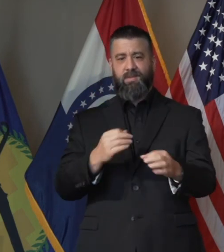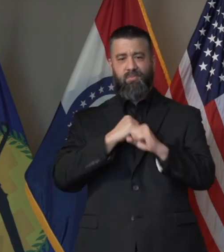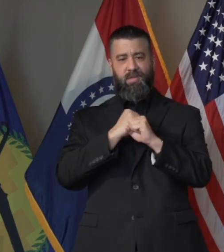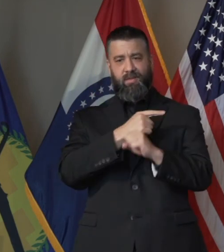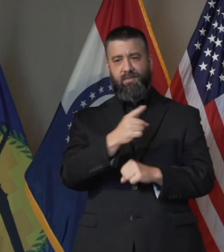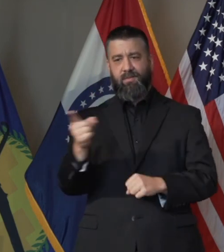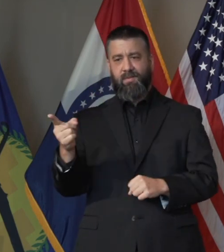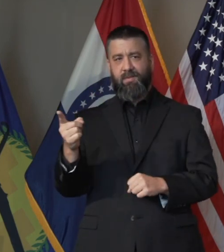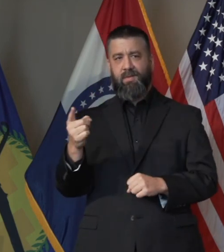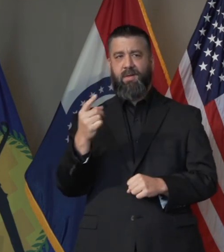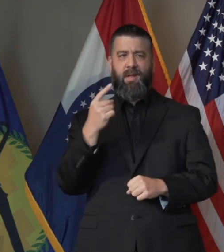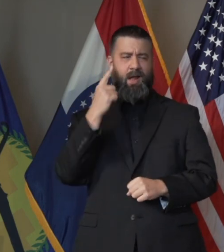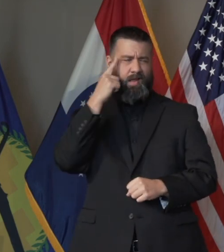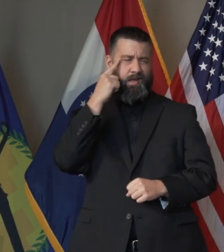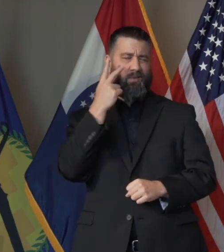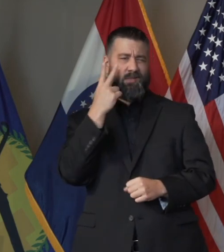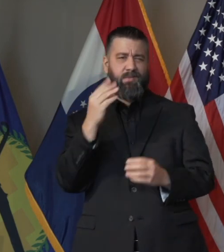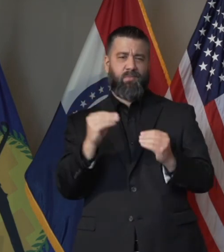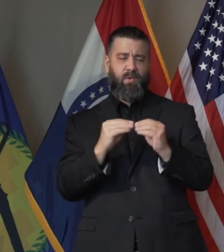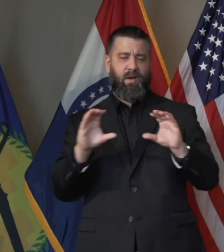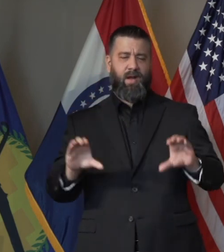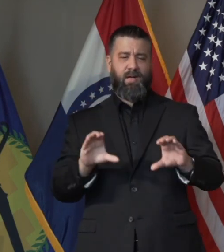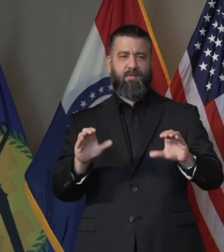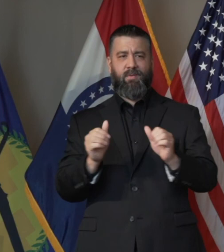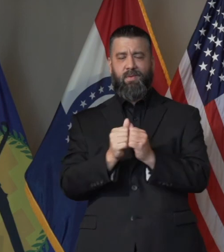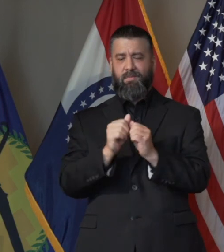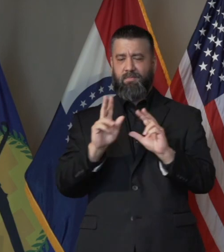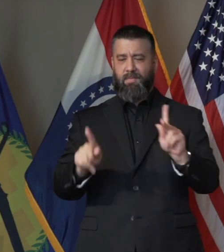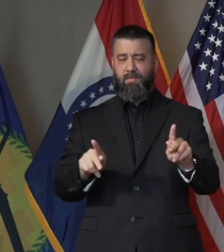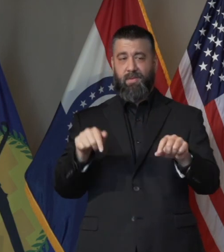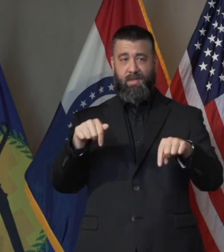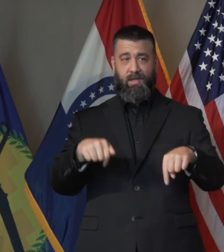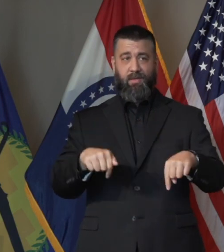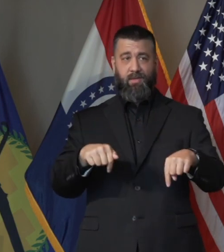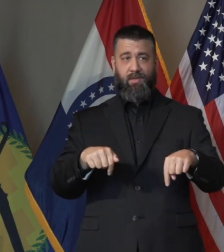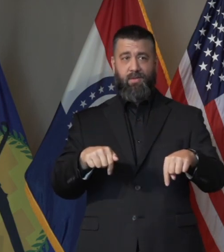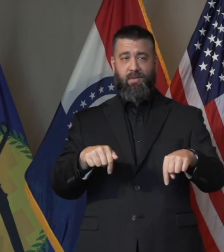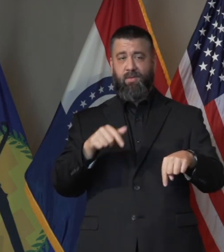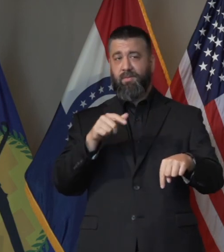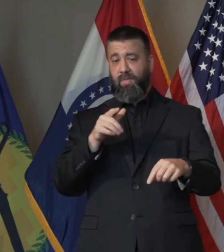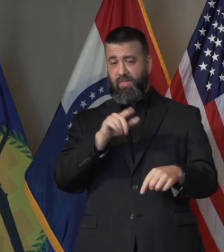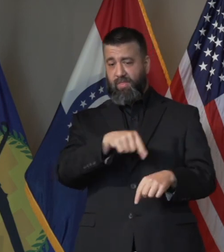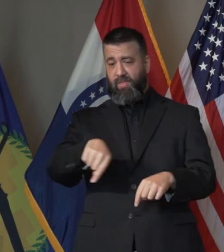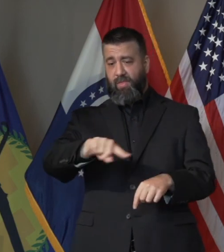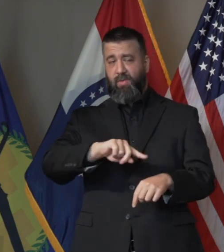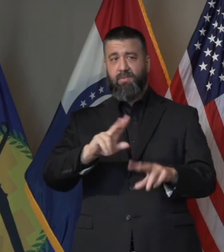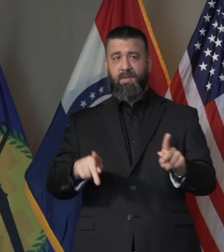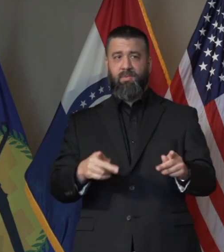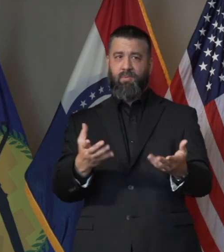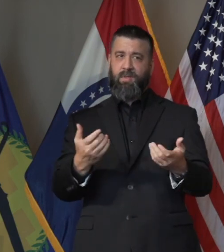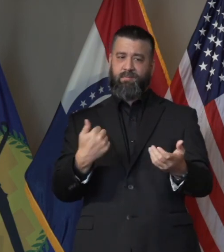see a lot more activity among the people in St. Louis County who want us to be